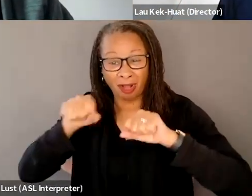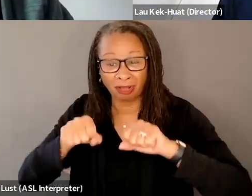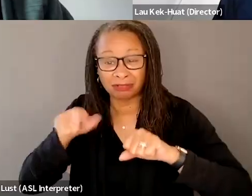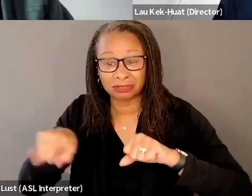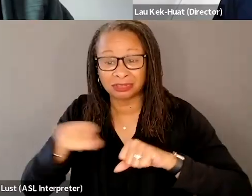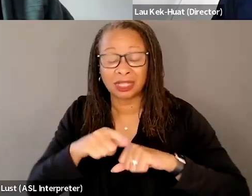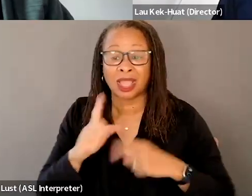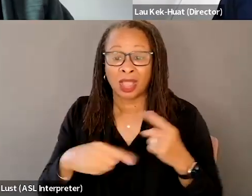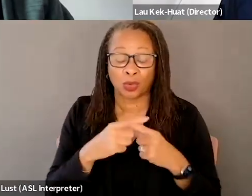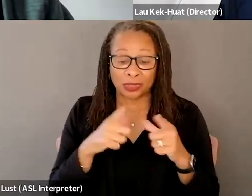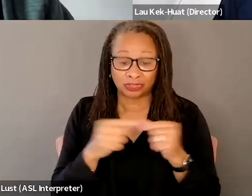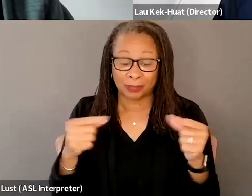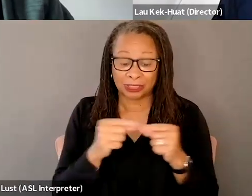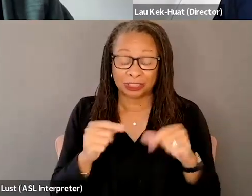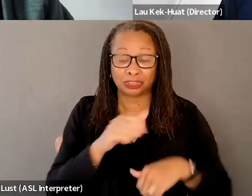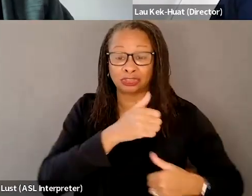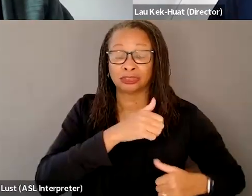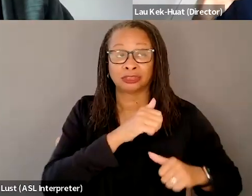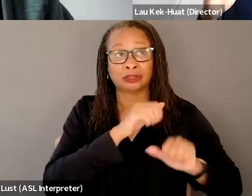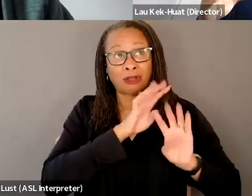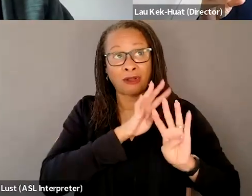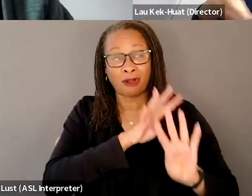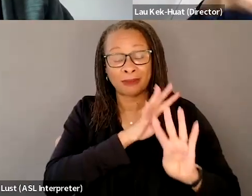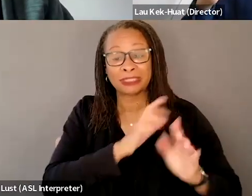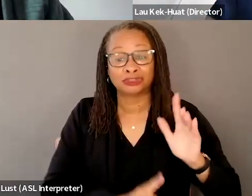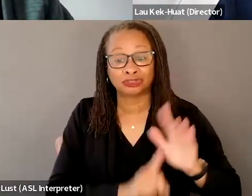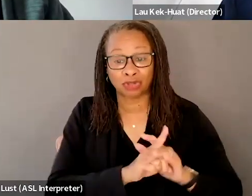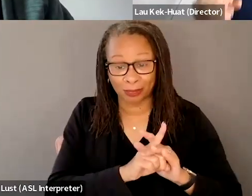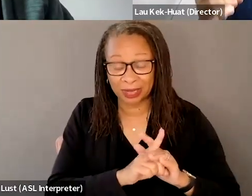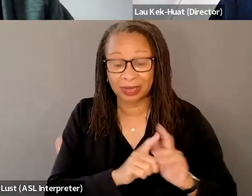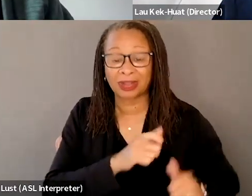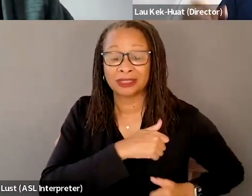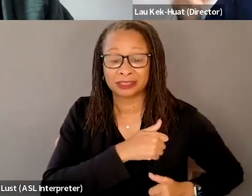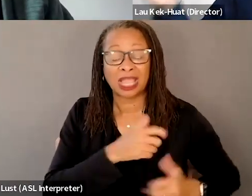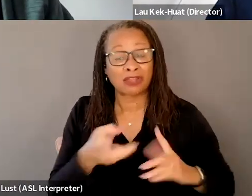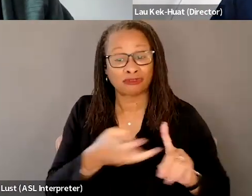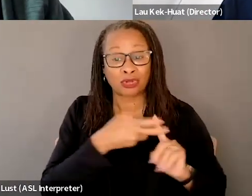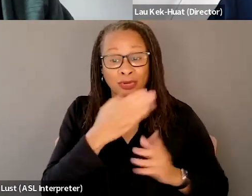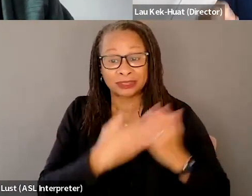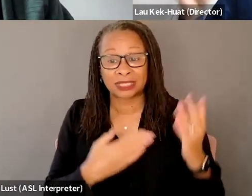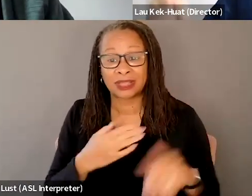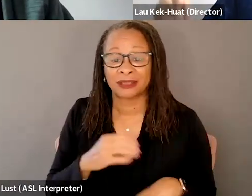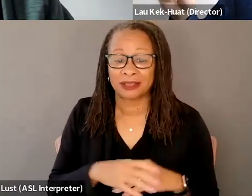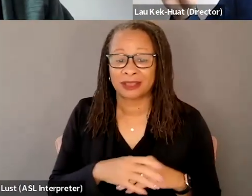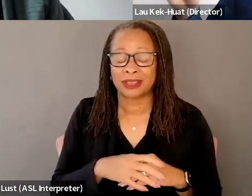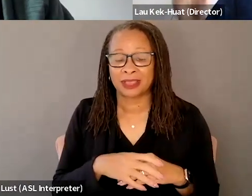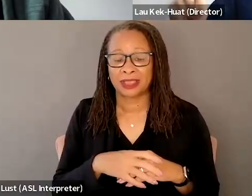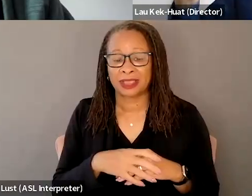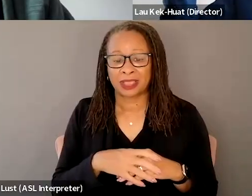when Japan army came, they actually they do recruit some of the personnel or